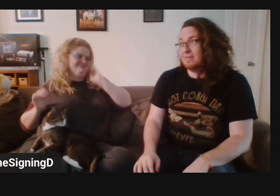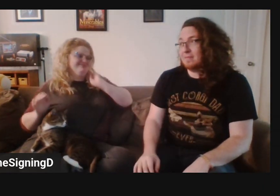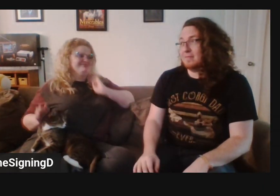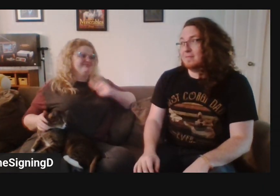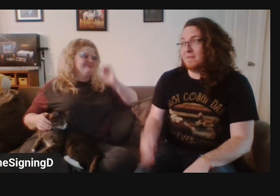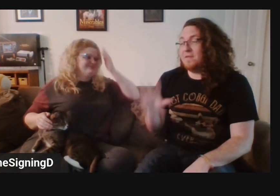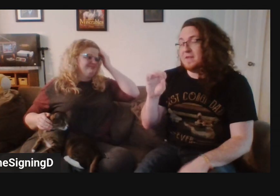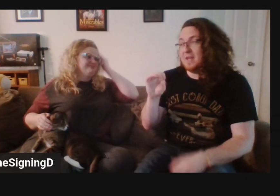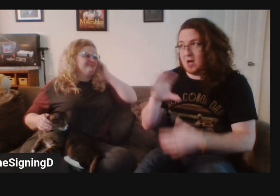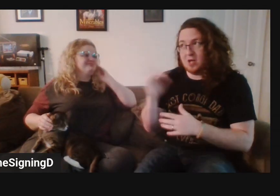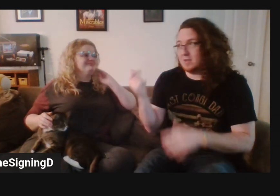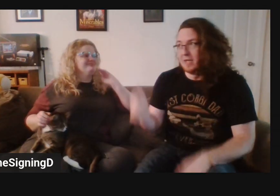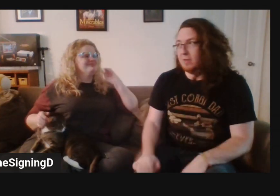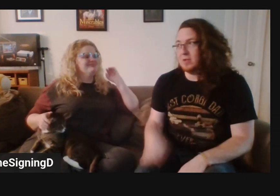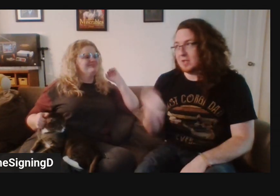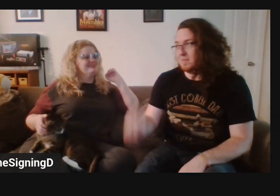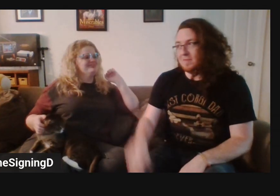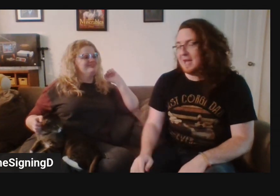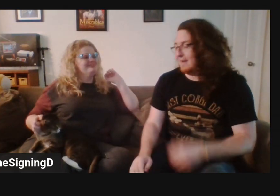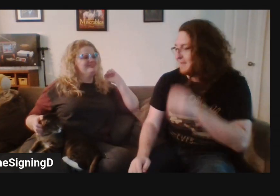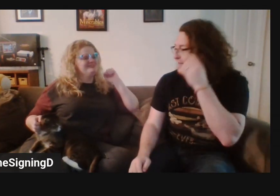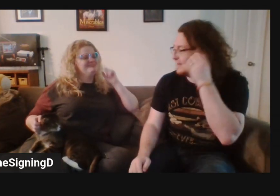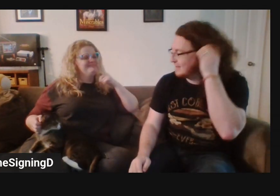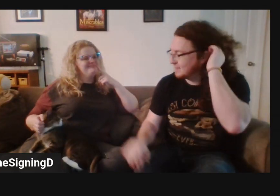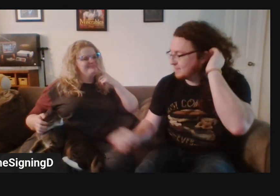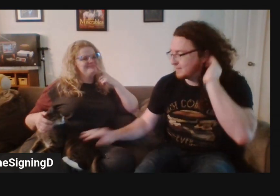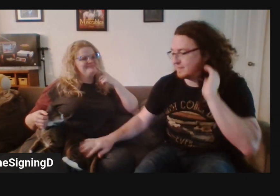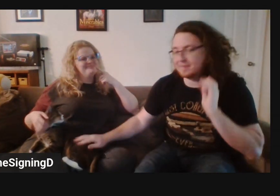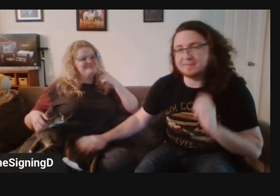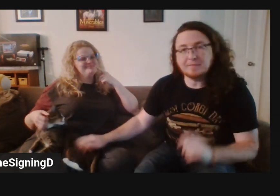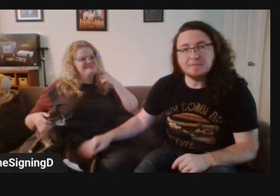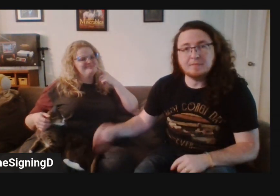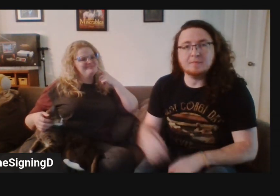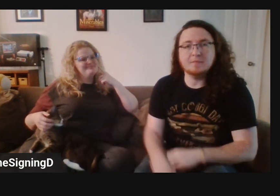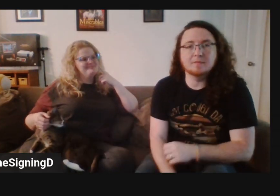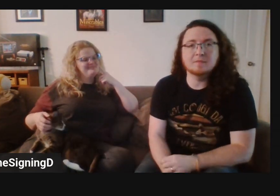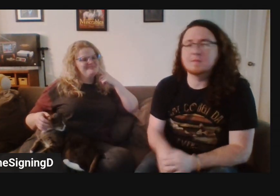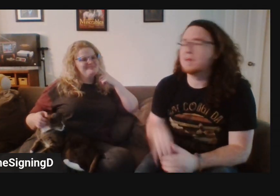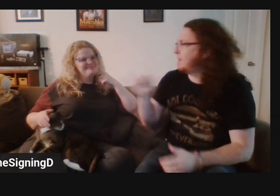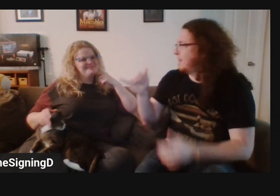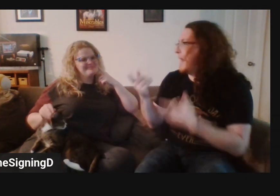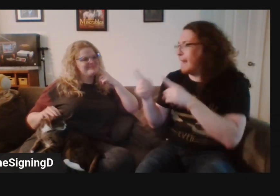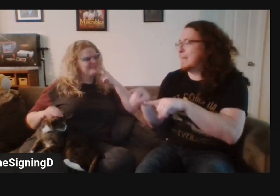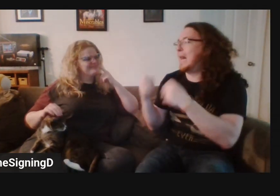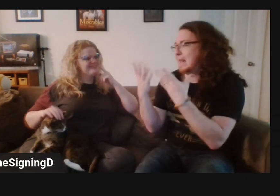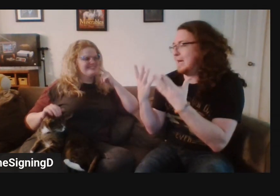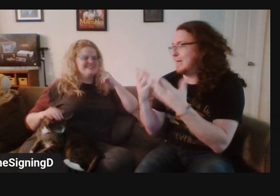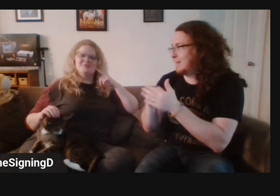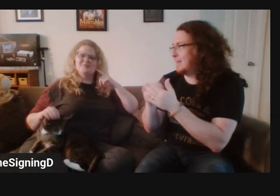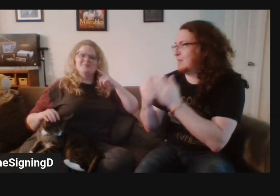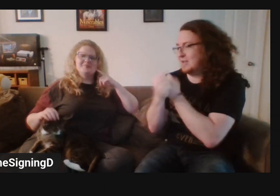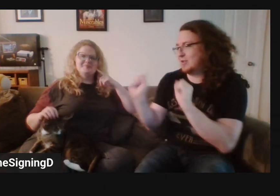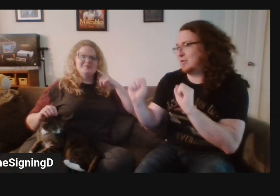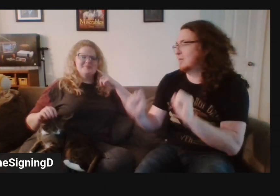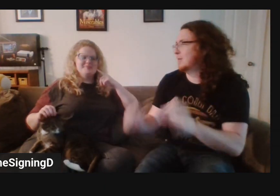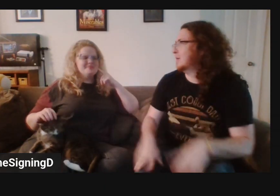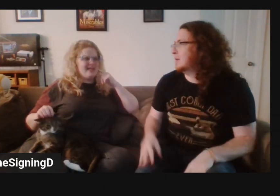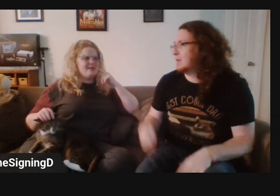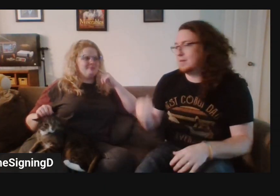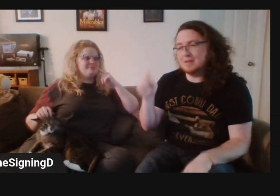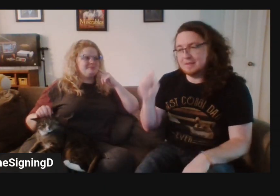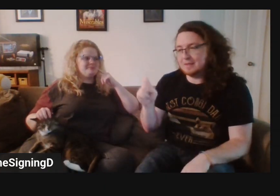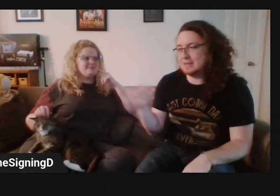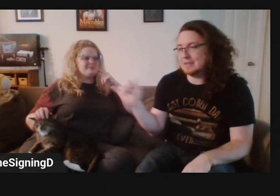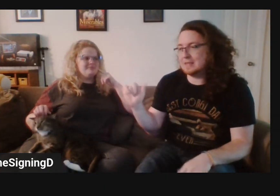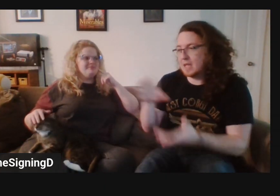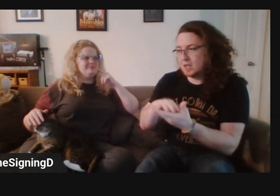have 50 dogs. Like it would just, Yeah. That happens a lot in rescue. You have to kind